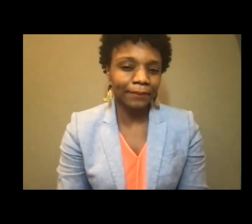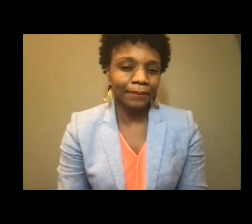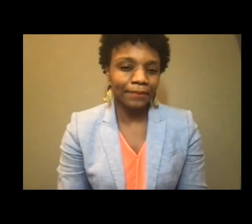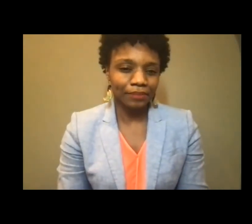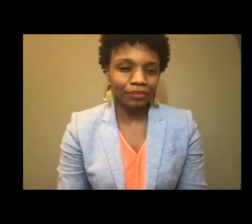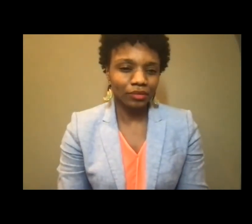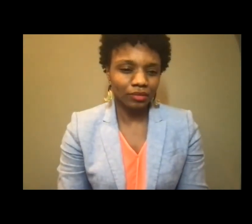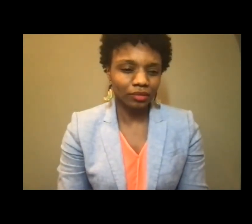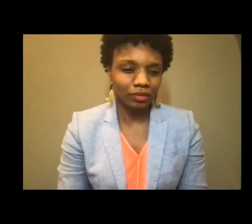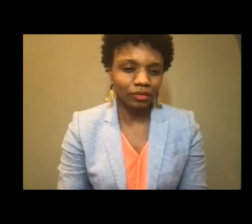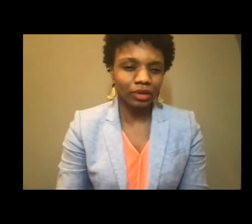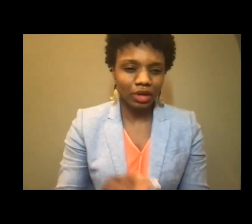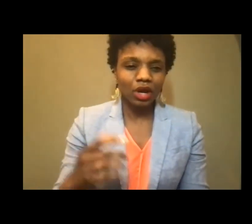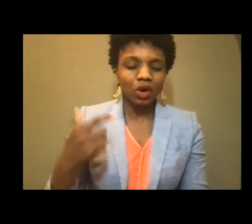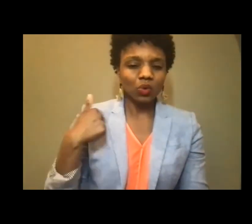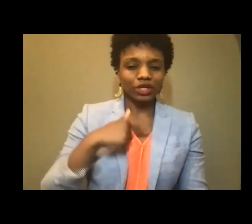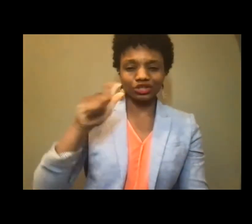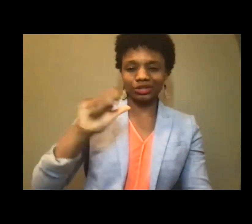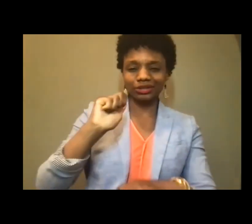response to try to set up a meeting for August.